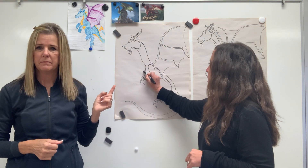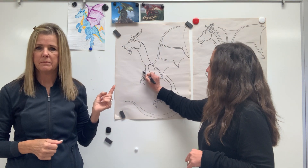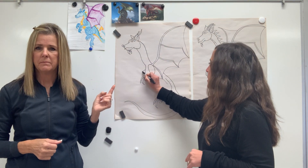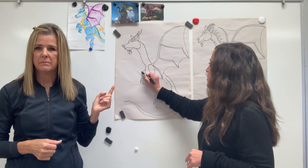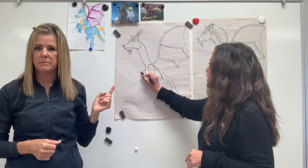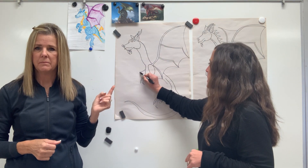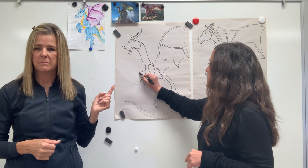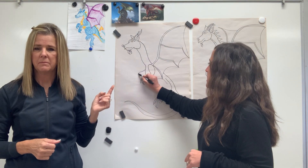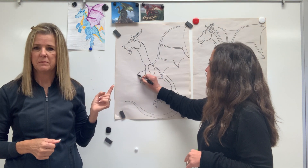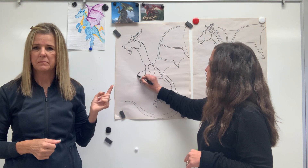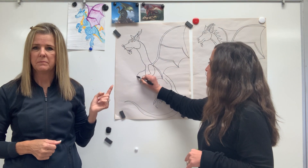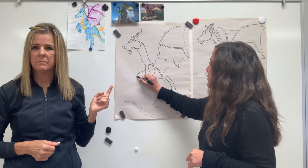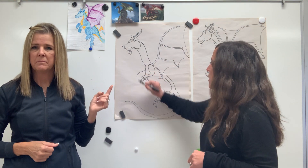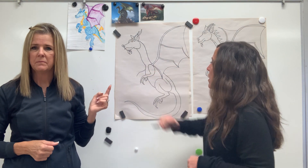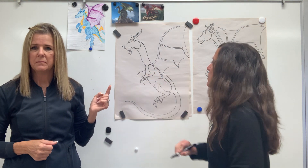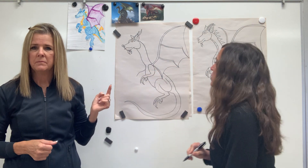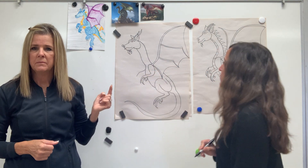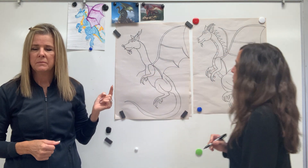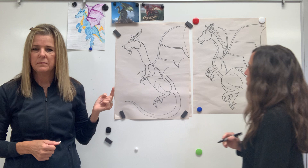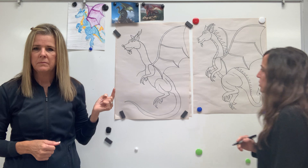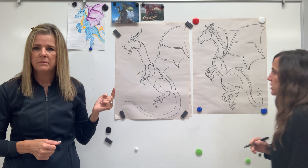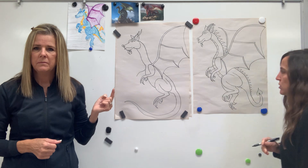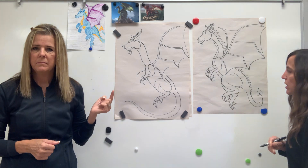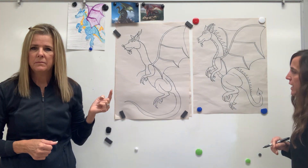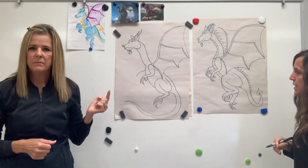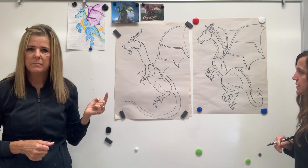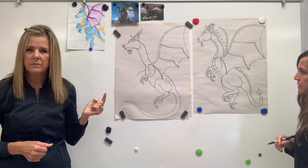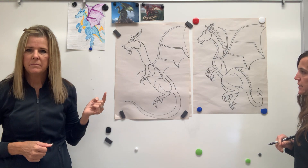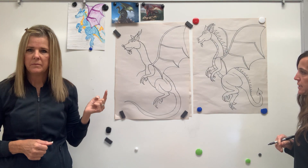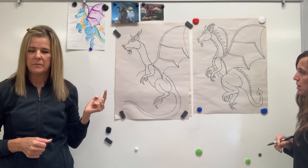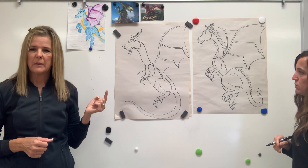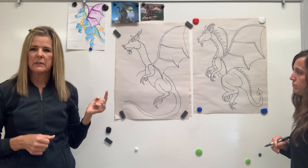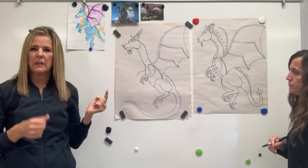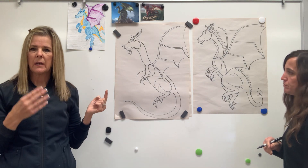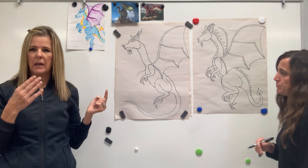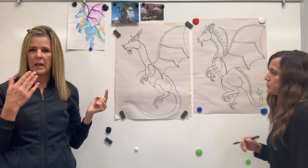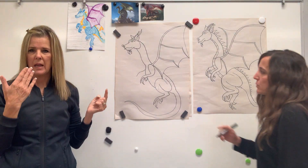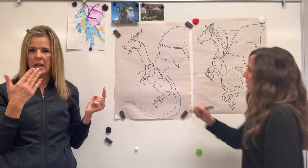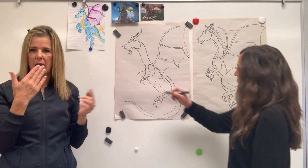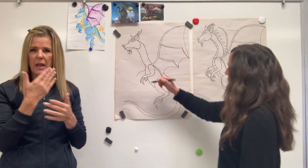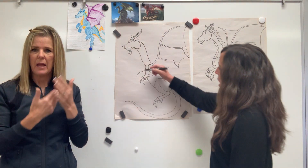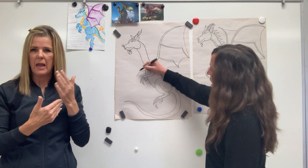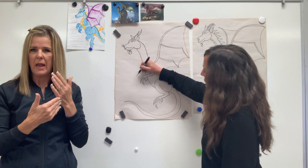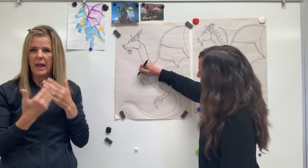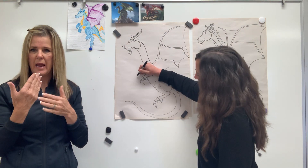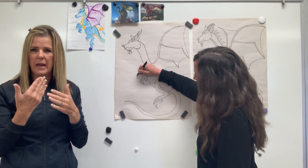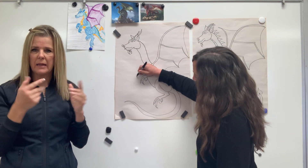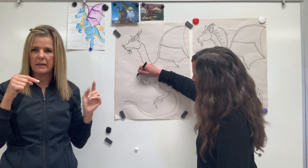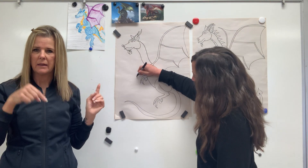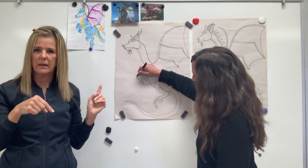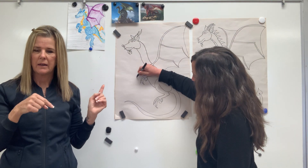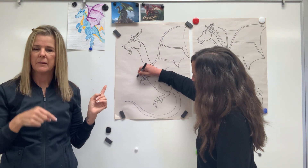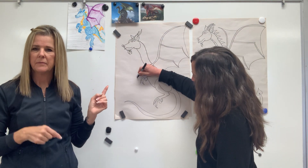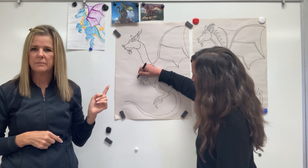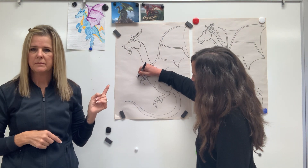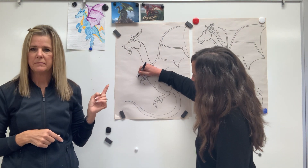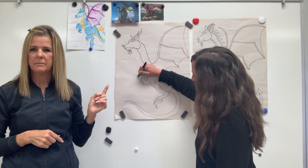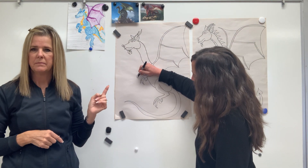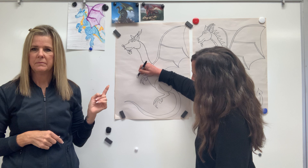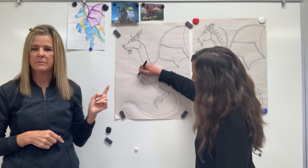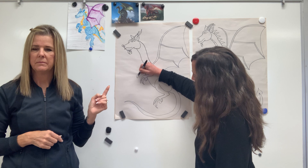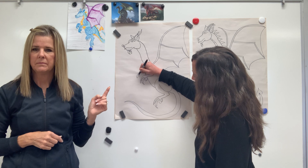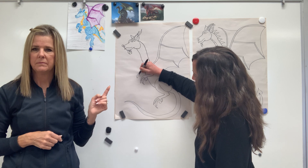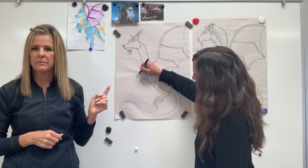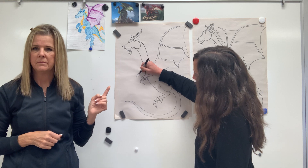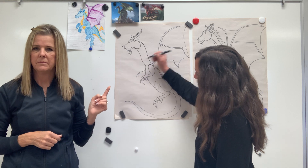just gonna make another slanted little foot or little hand sticking down. and it can be curved